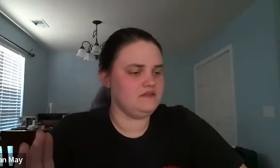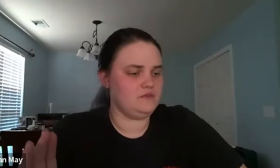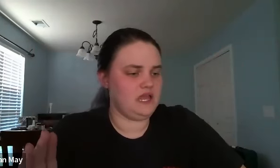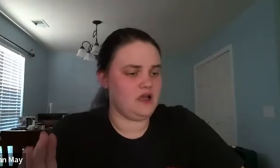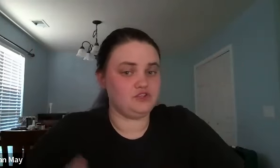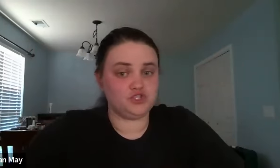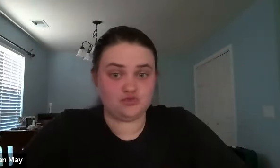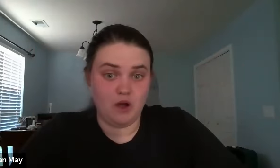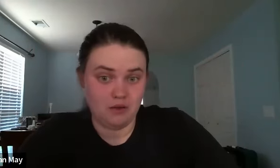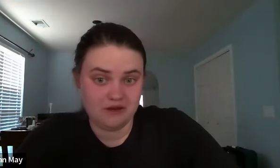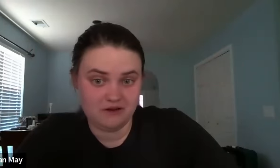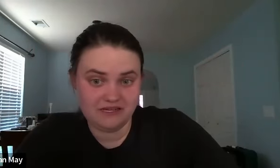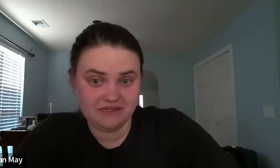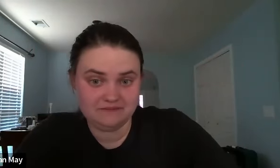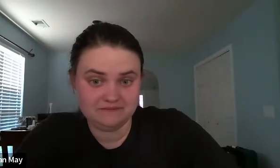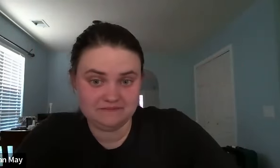Then we have strawberry.